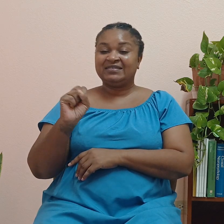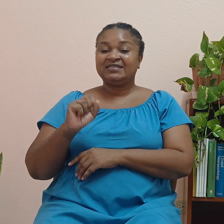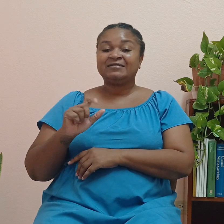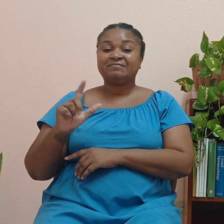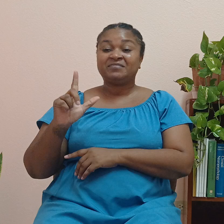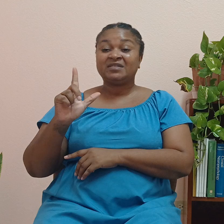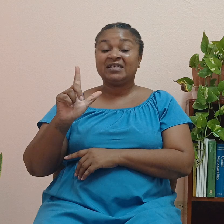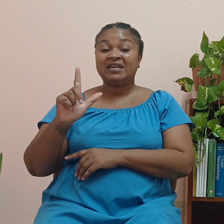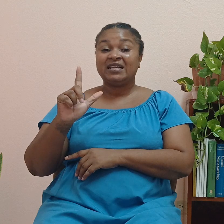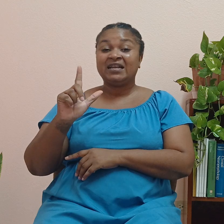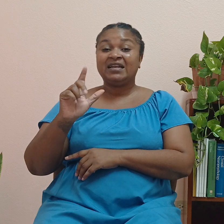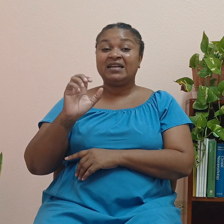Leviticus,